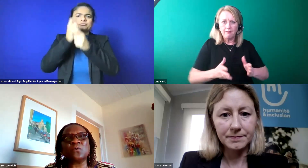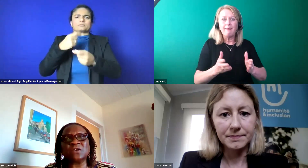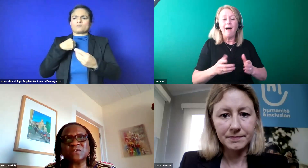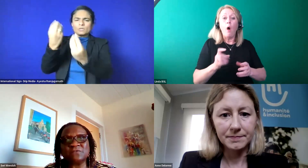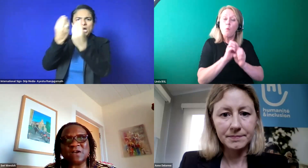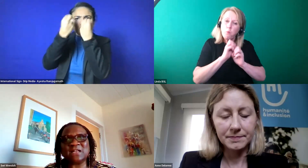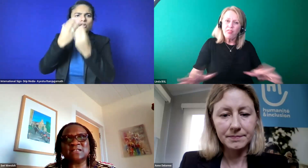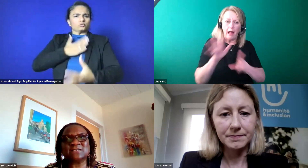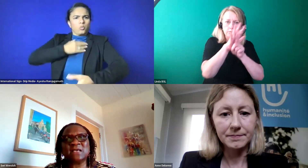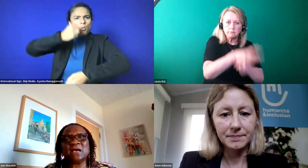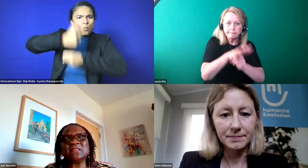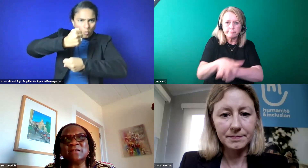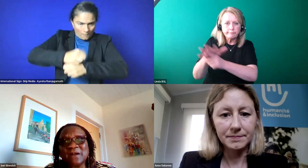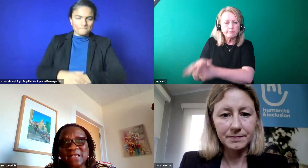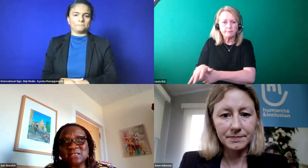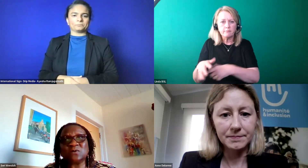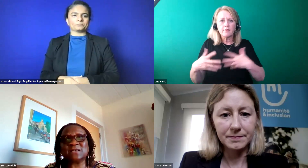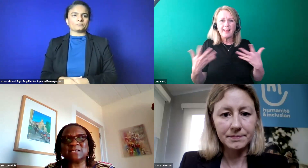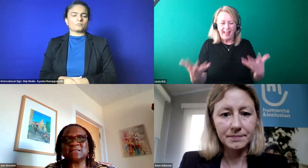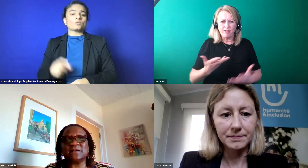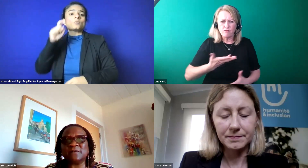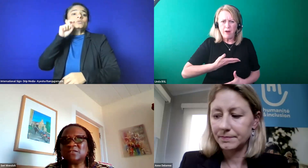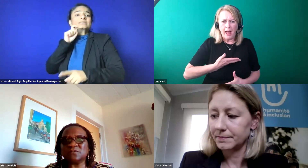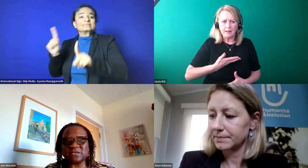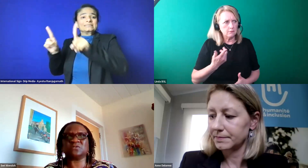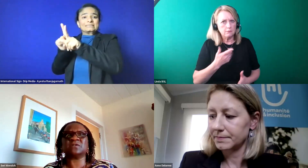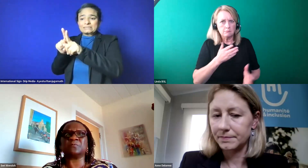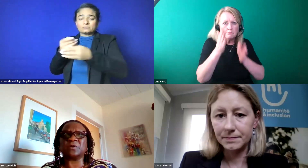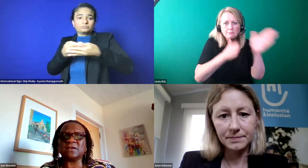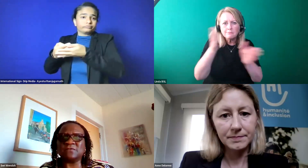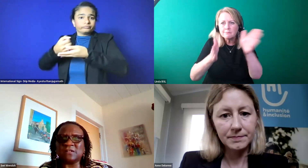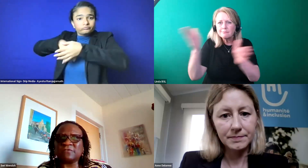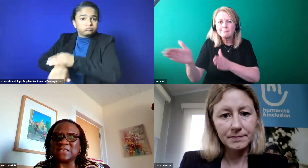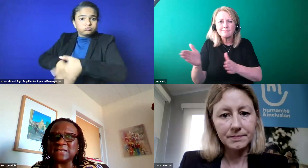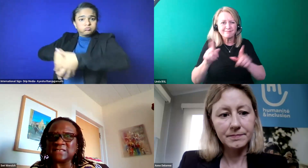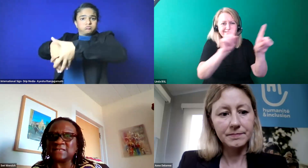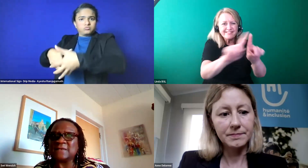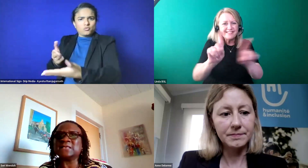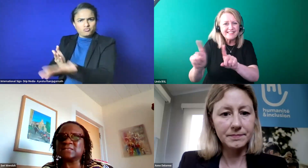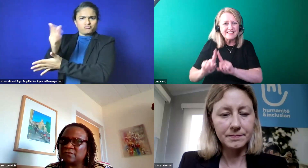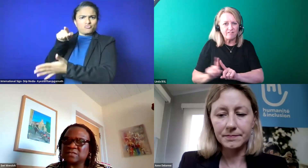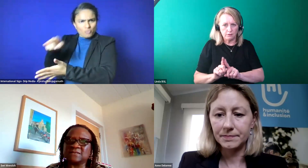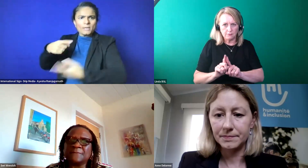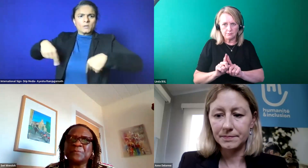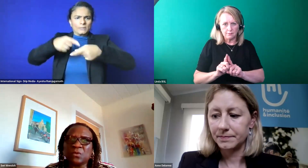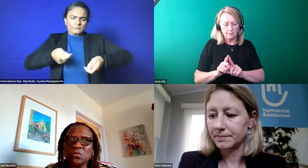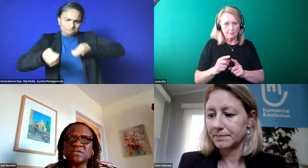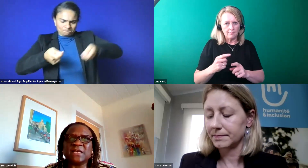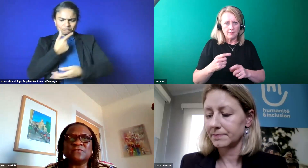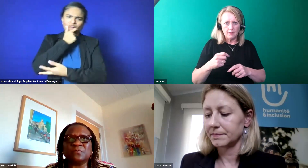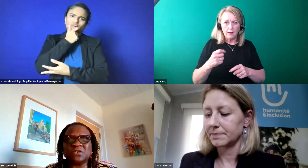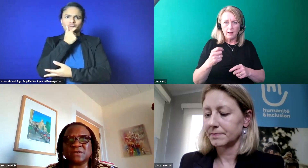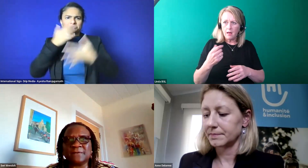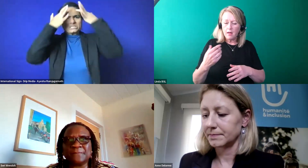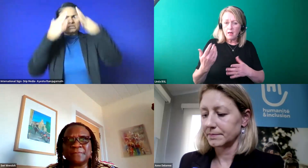discrimination, coercion and violence, and the right to access a range of sexual and reproductive health facilities, services,